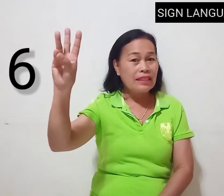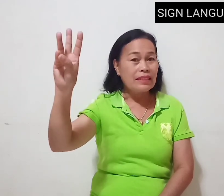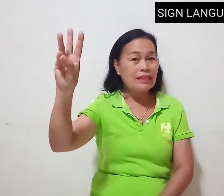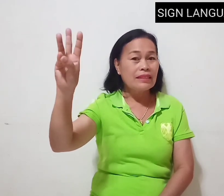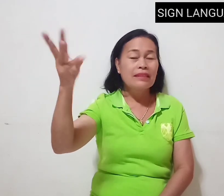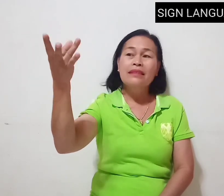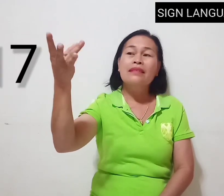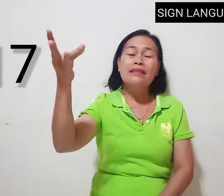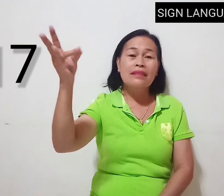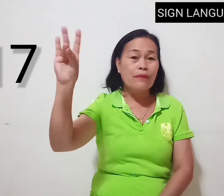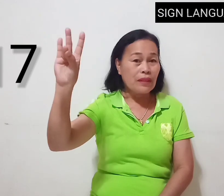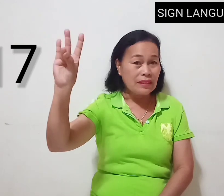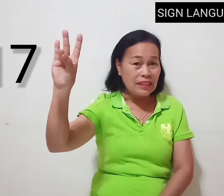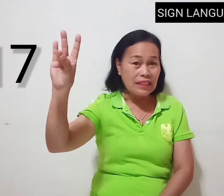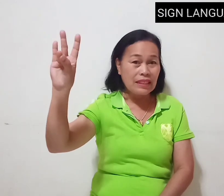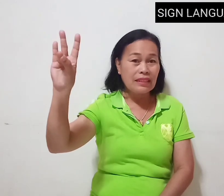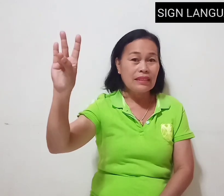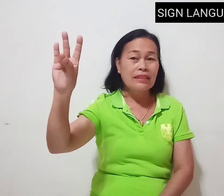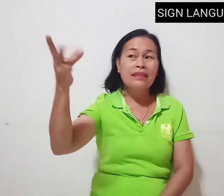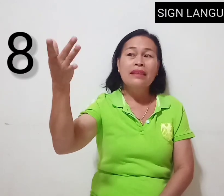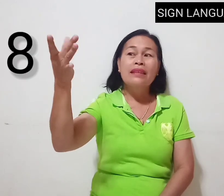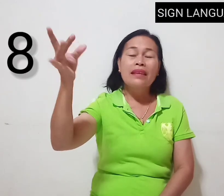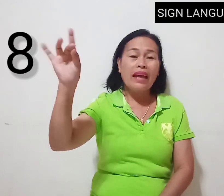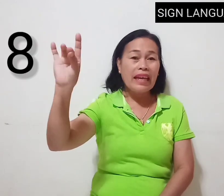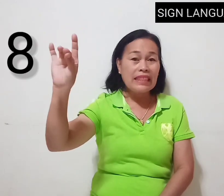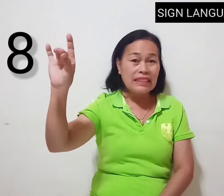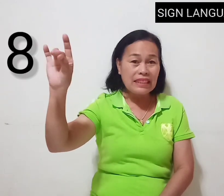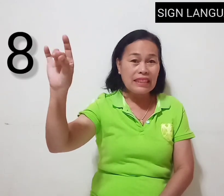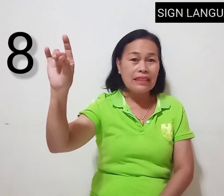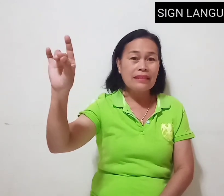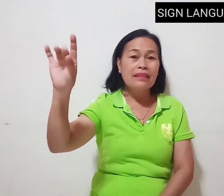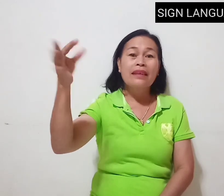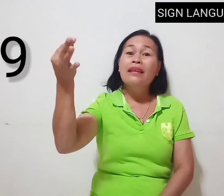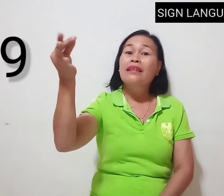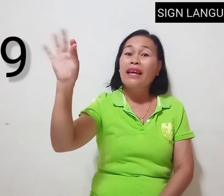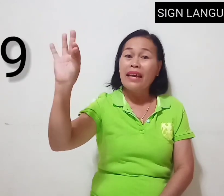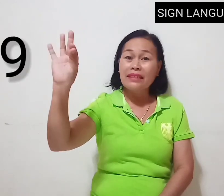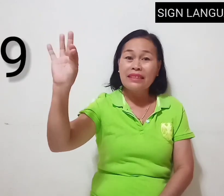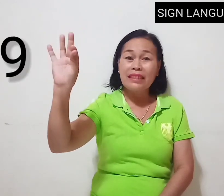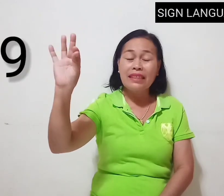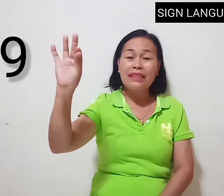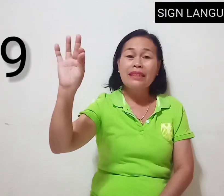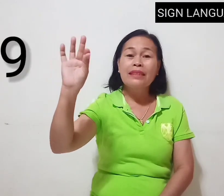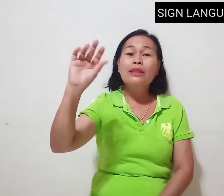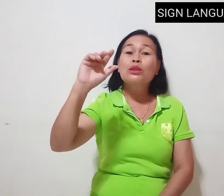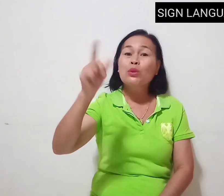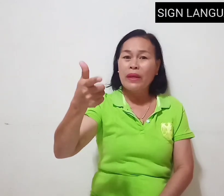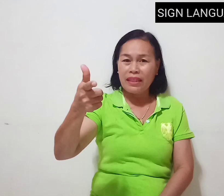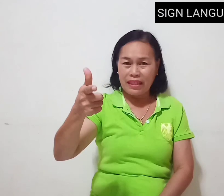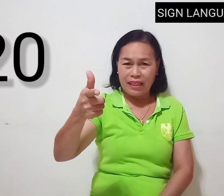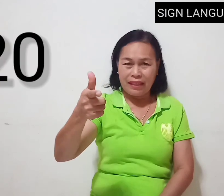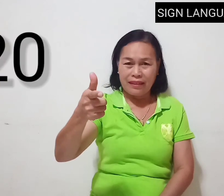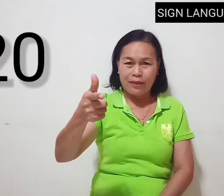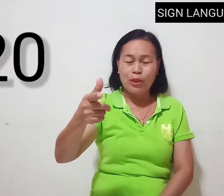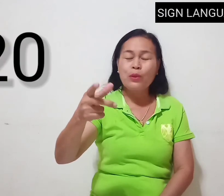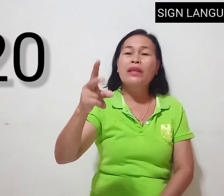16, 17, 18, 19, 20. Or you can